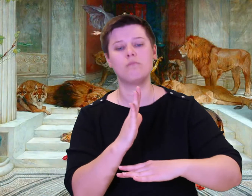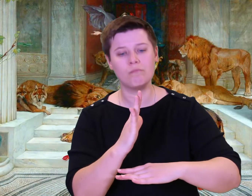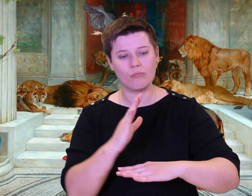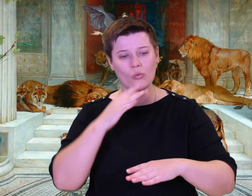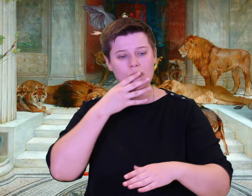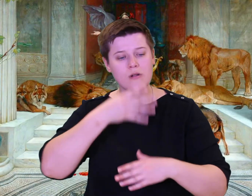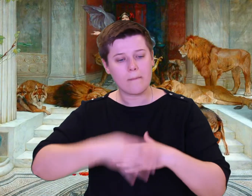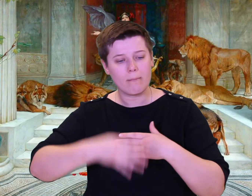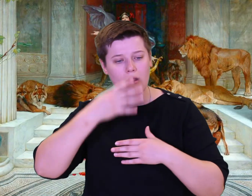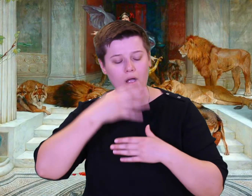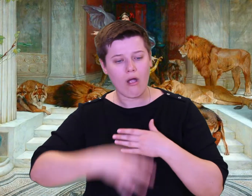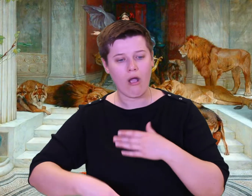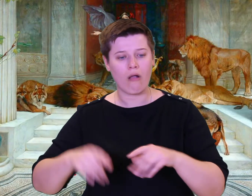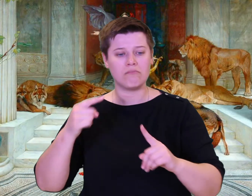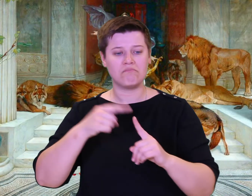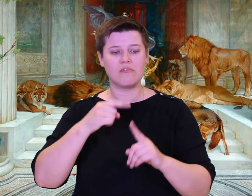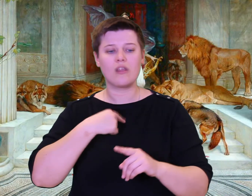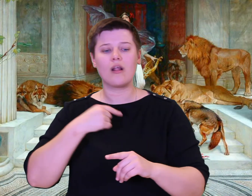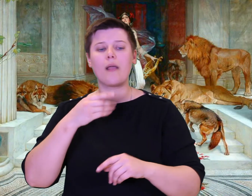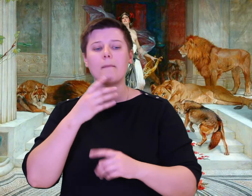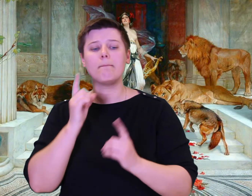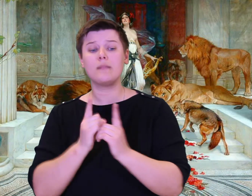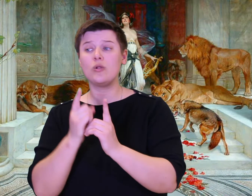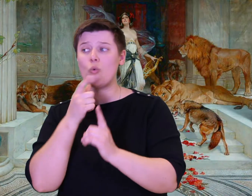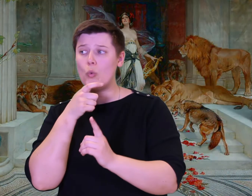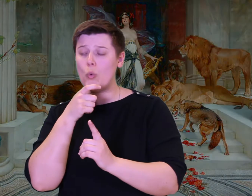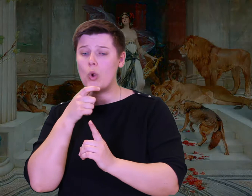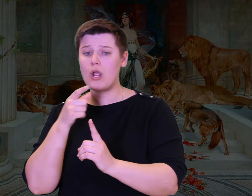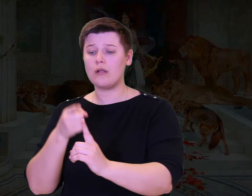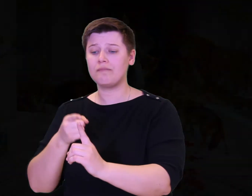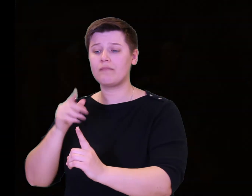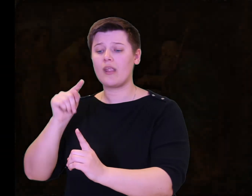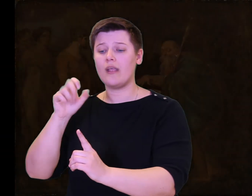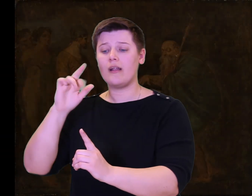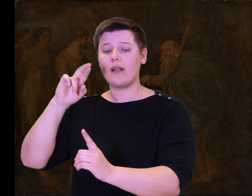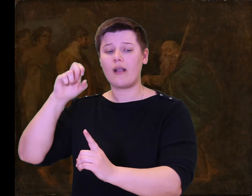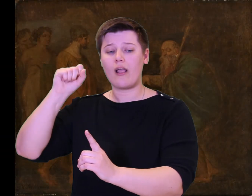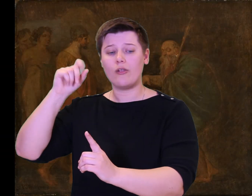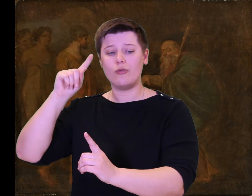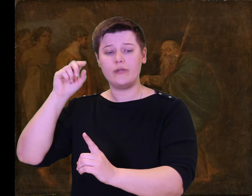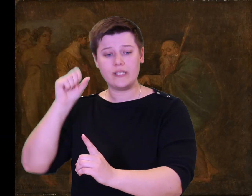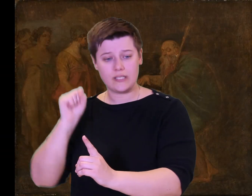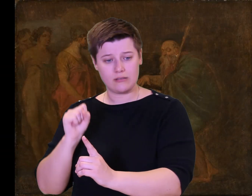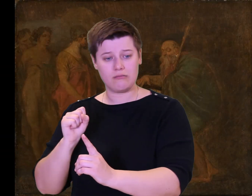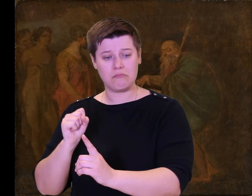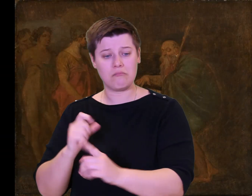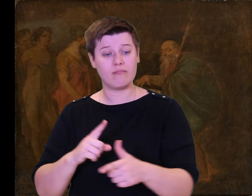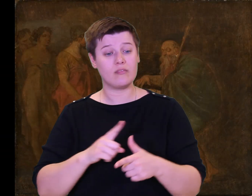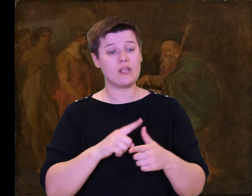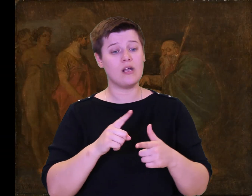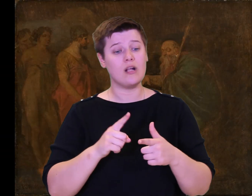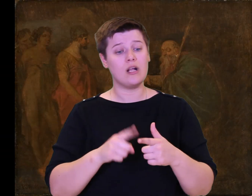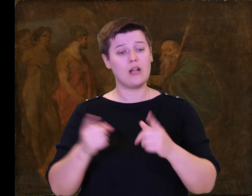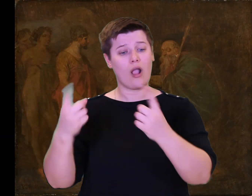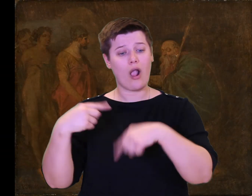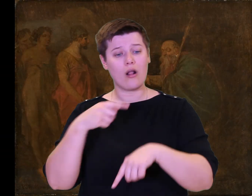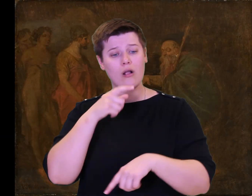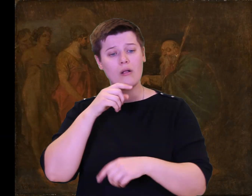Pale fear took hold of me. I roused my men and told them to flay